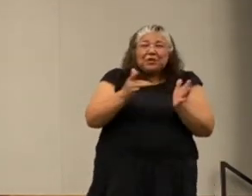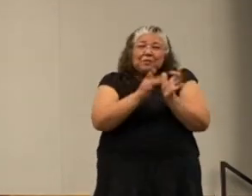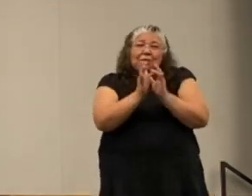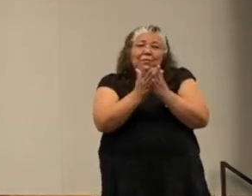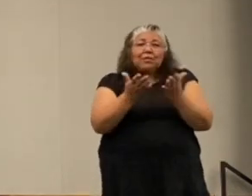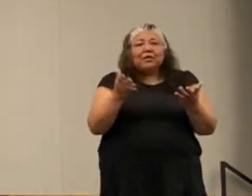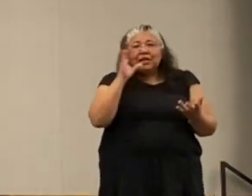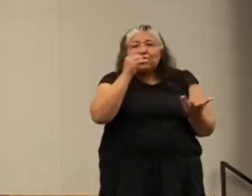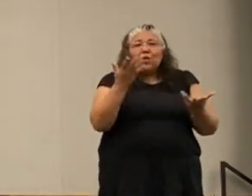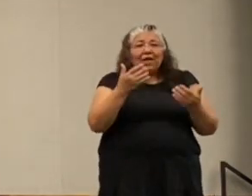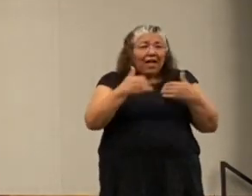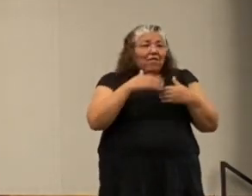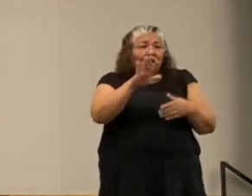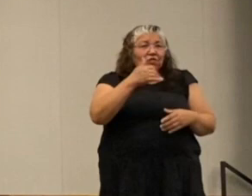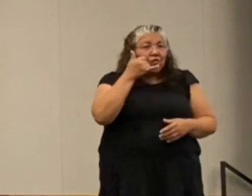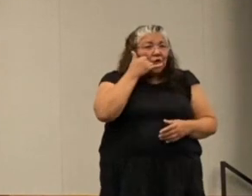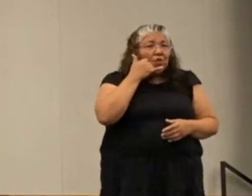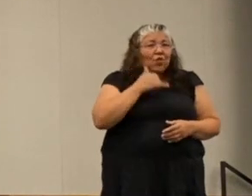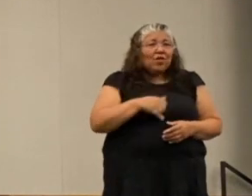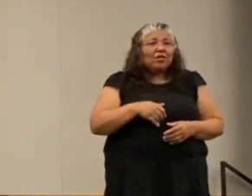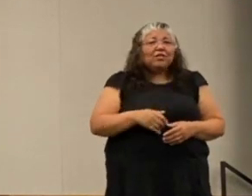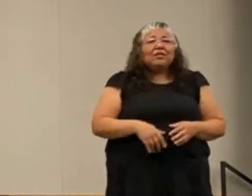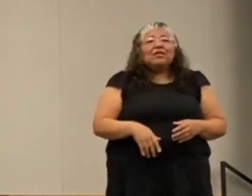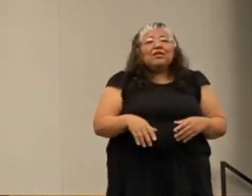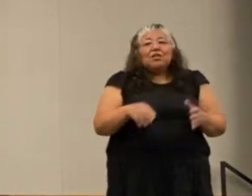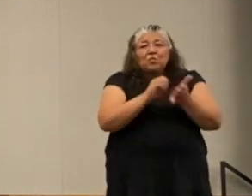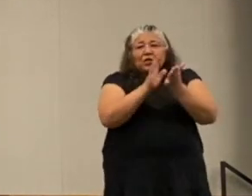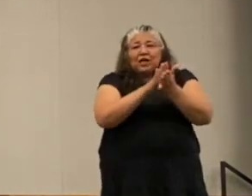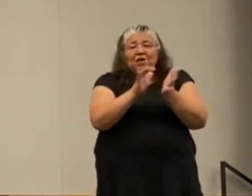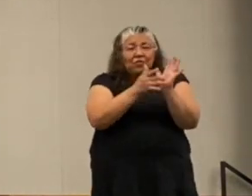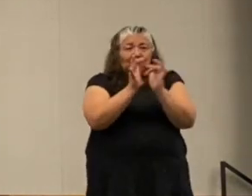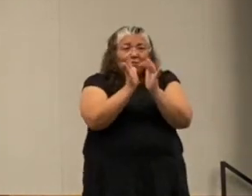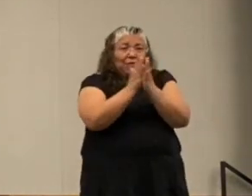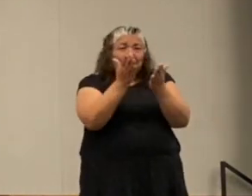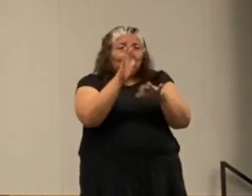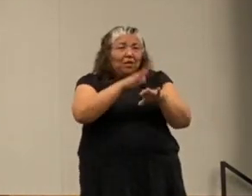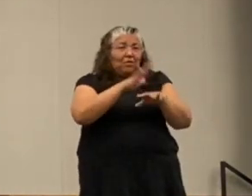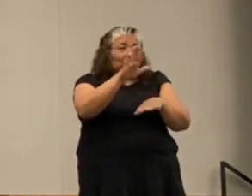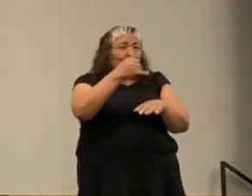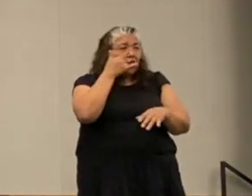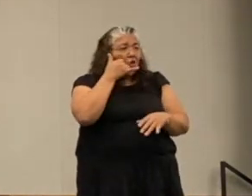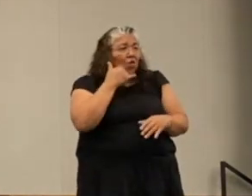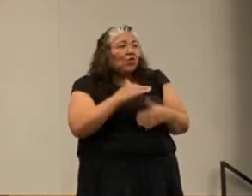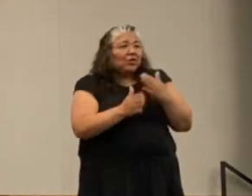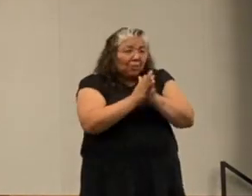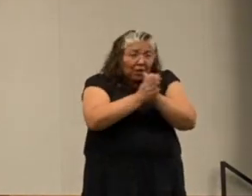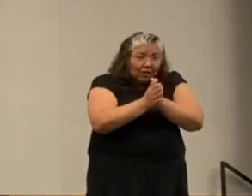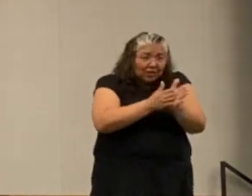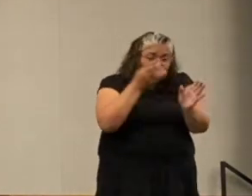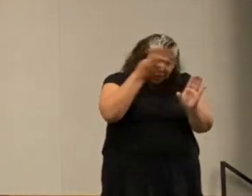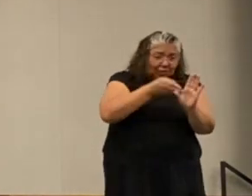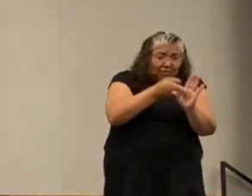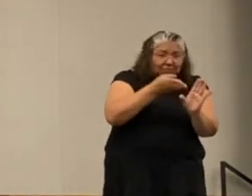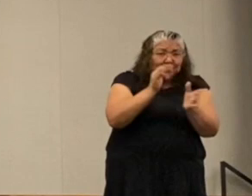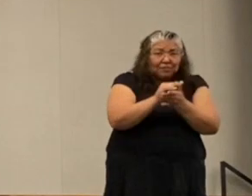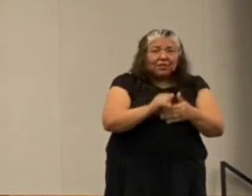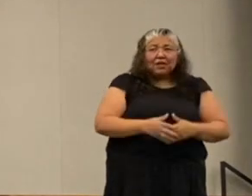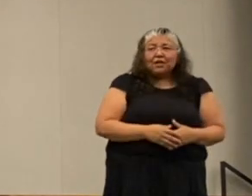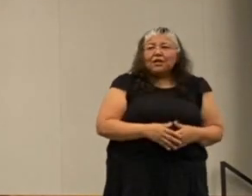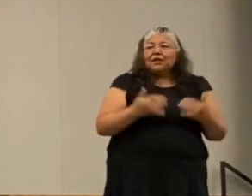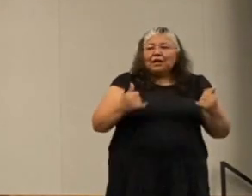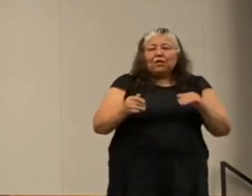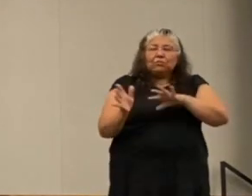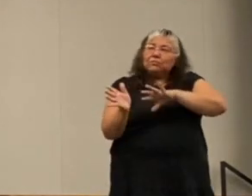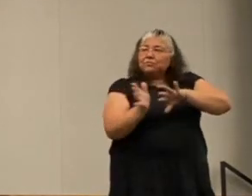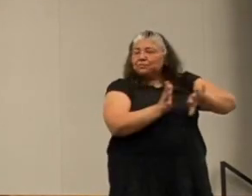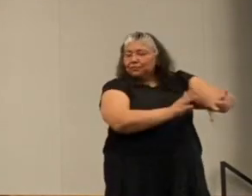guess what? They got it on your phone. Man, put the Bible on your phone. Right? Get into it. Let's get after it. Okay? Okay, now get off